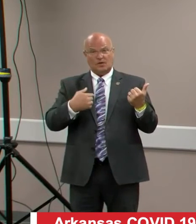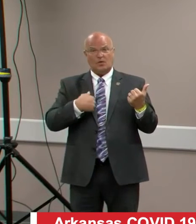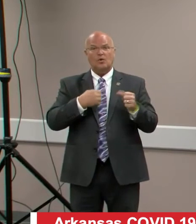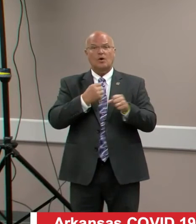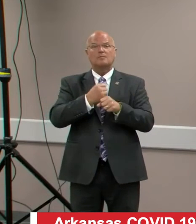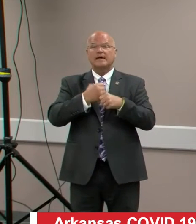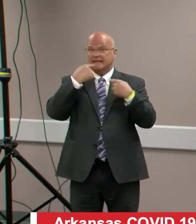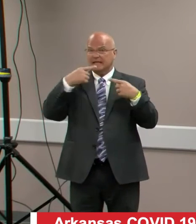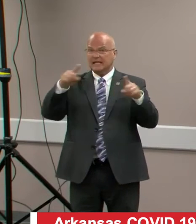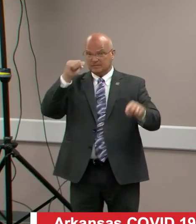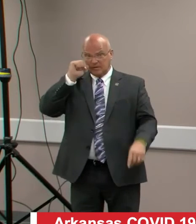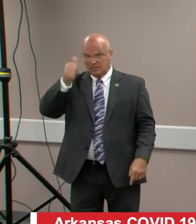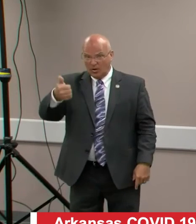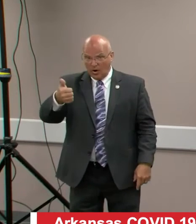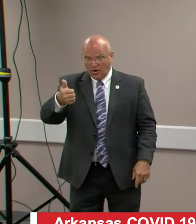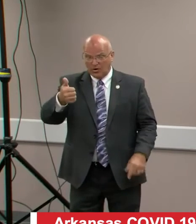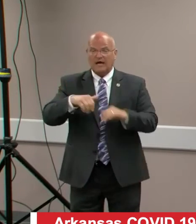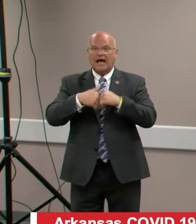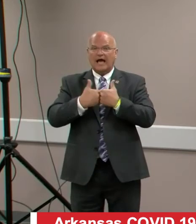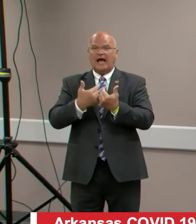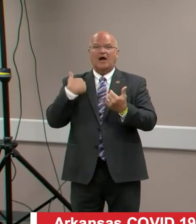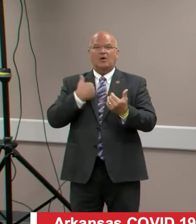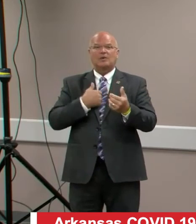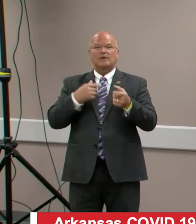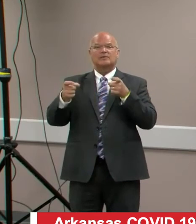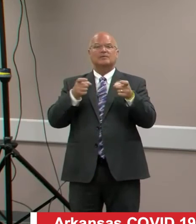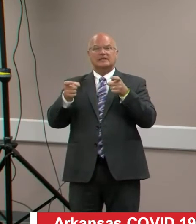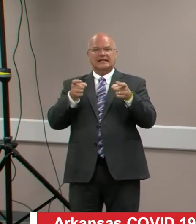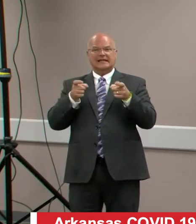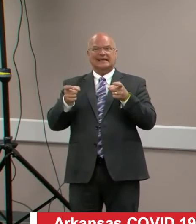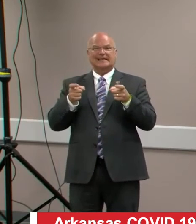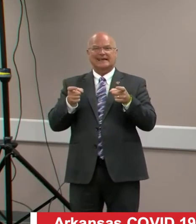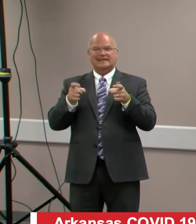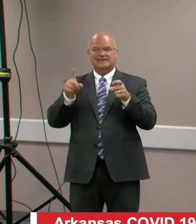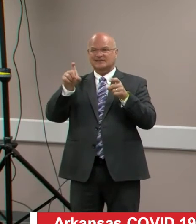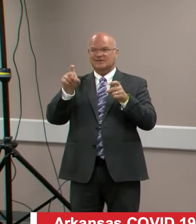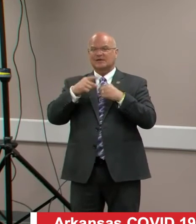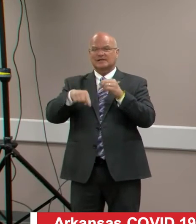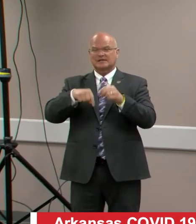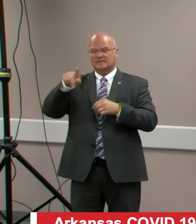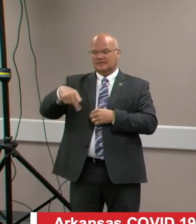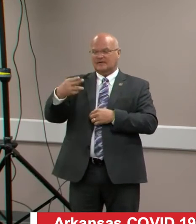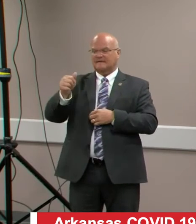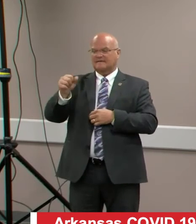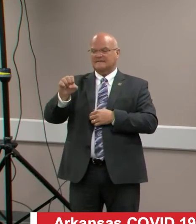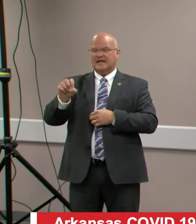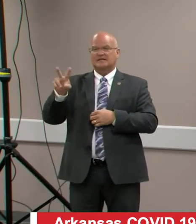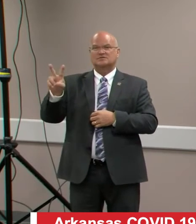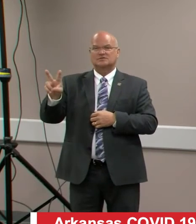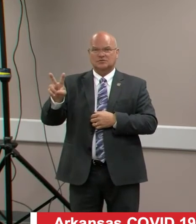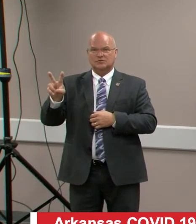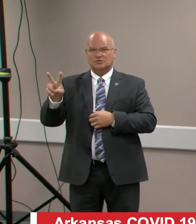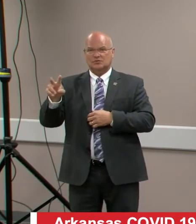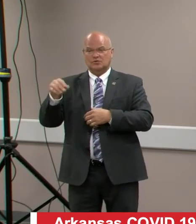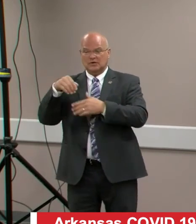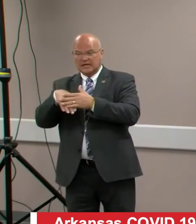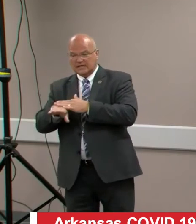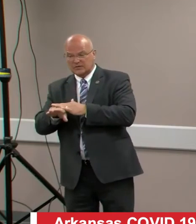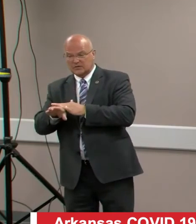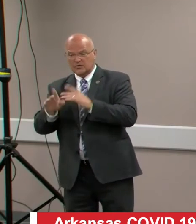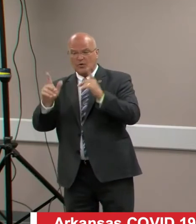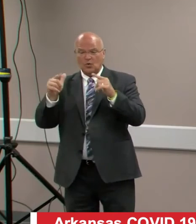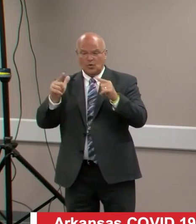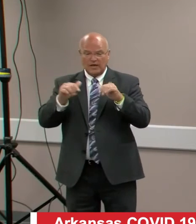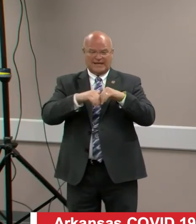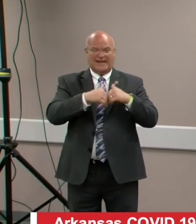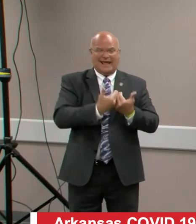We'll make that announcement tomorrow as to how we're going to handle the question of phase 2, as to whether we enter it, when we enter it, and